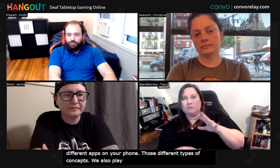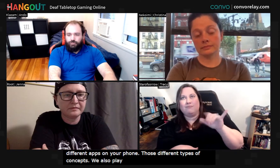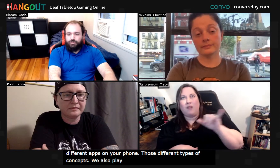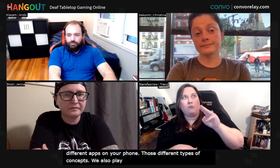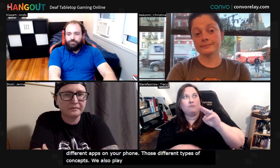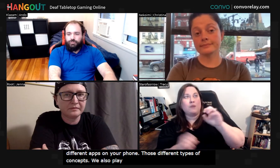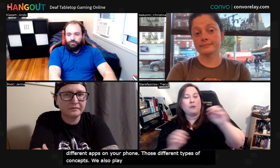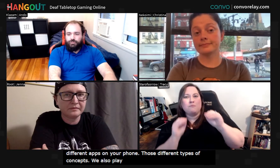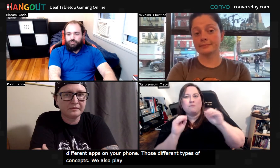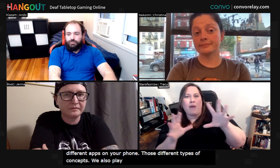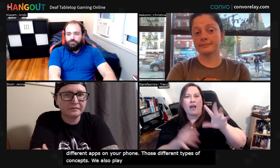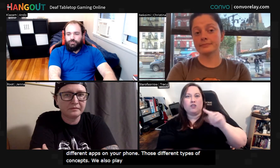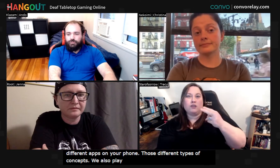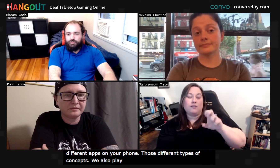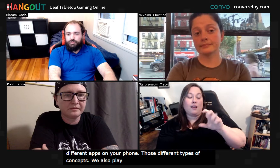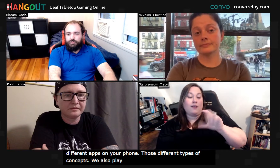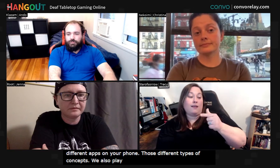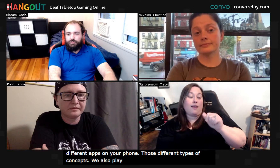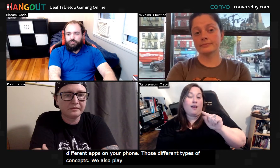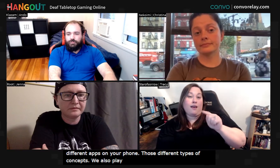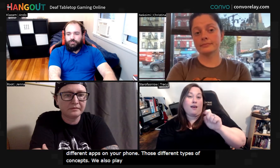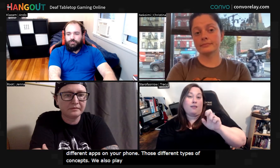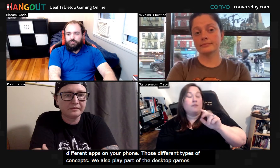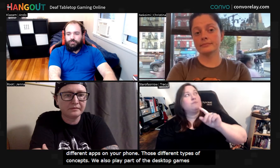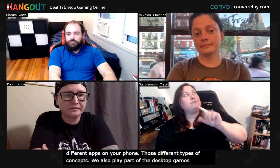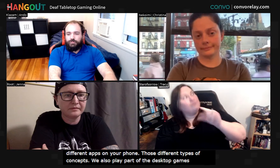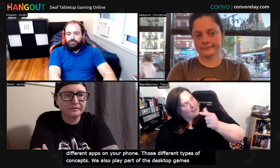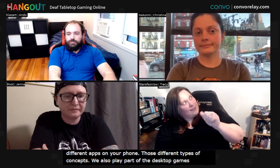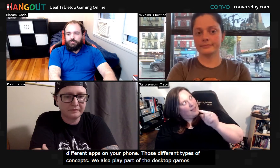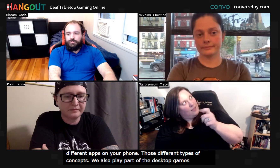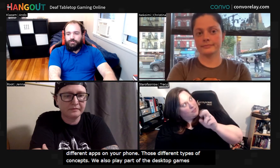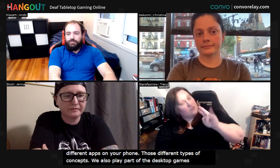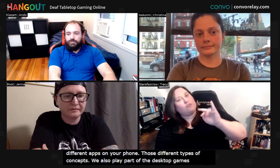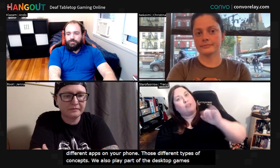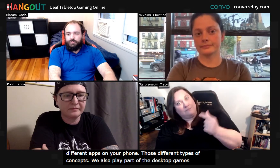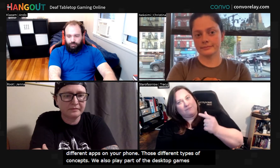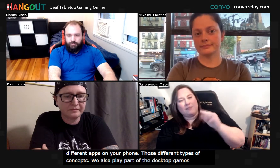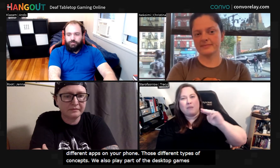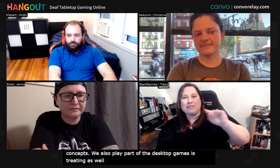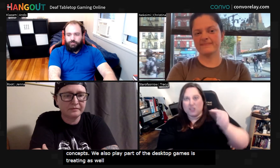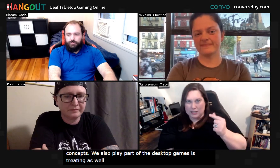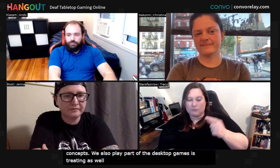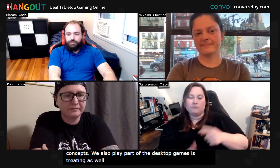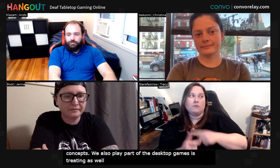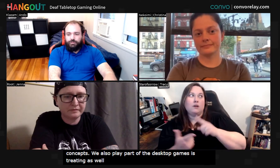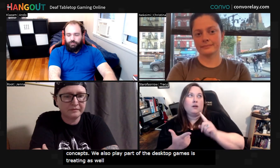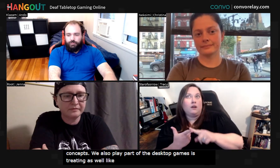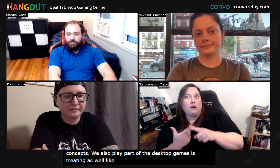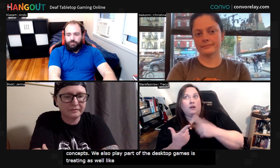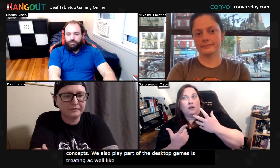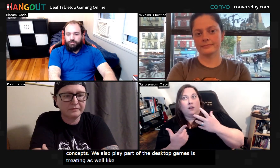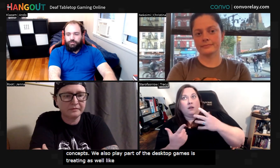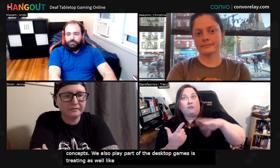games is trading as well, like Magic, the Gathering, MTG,